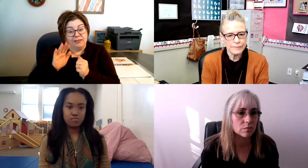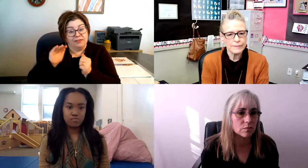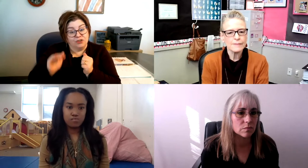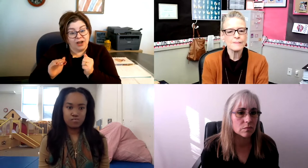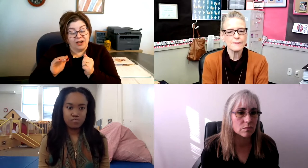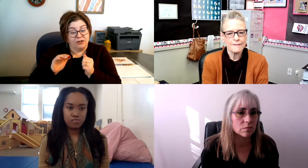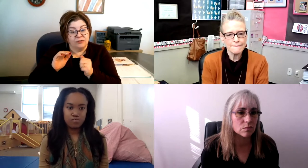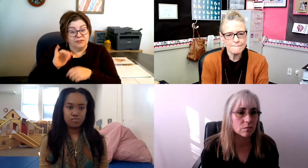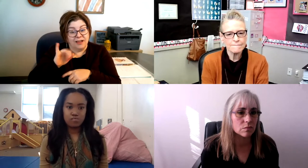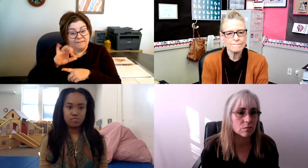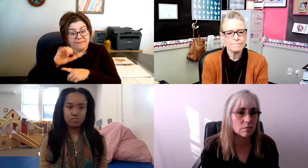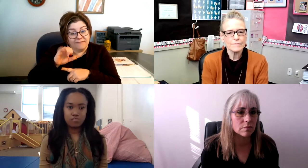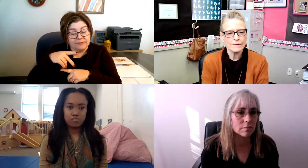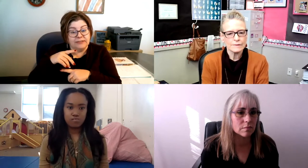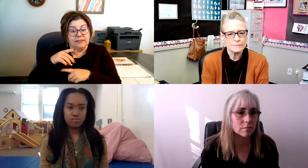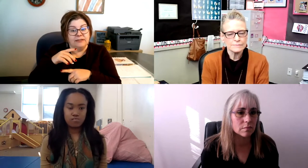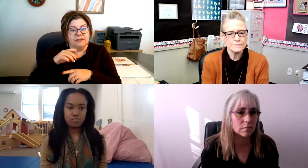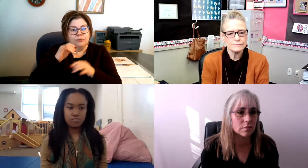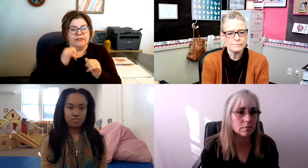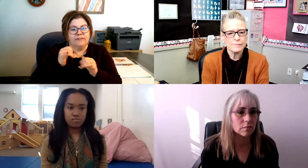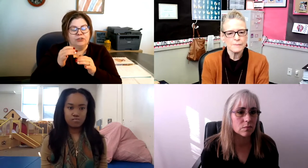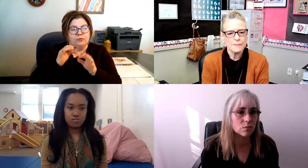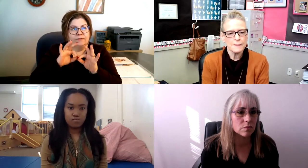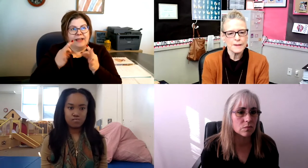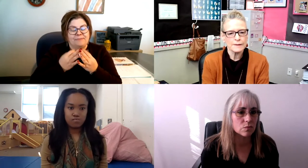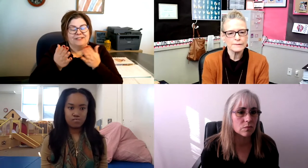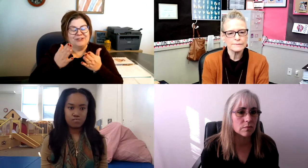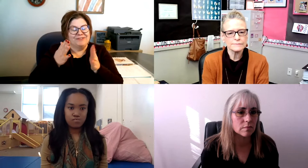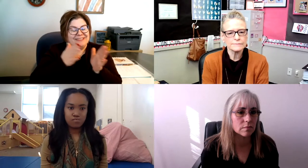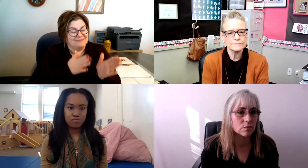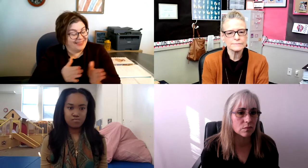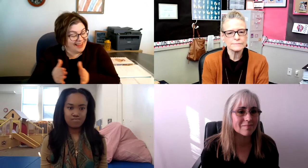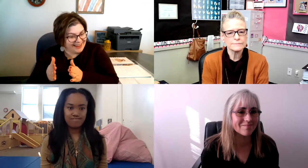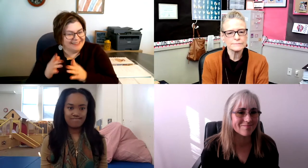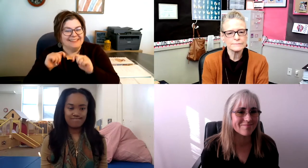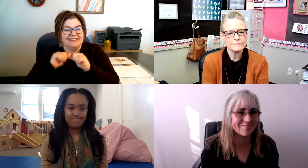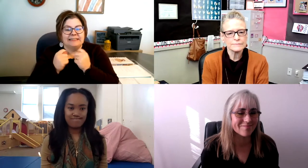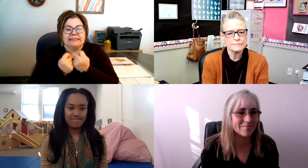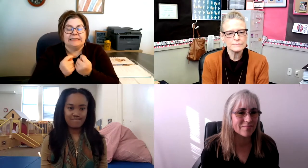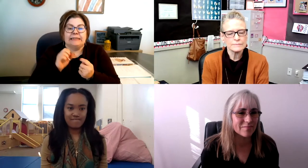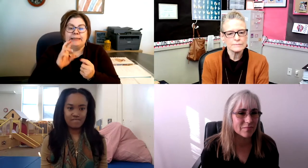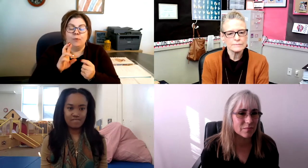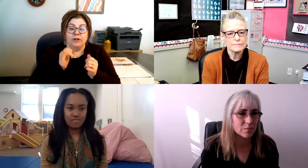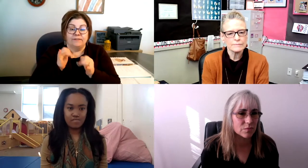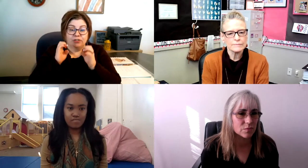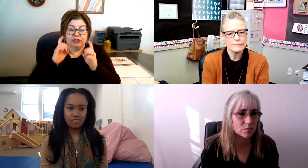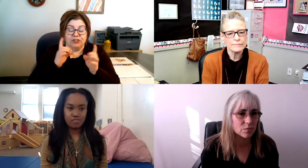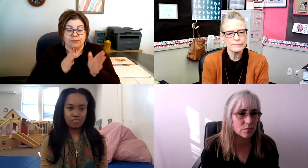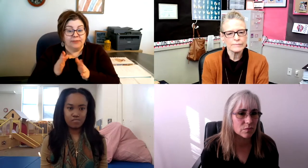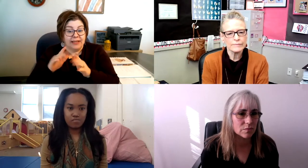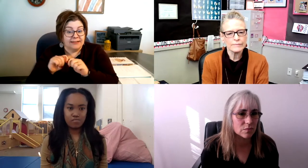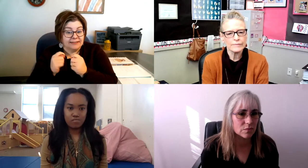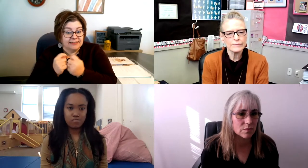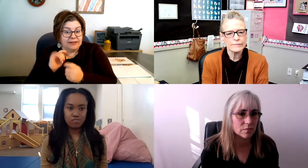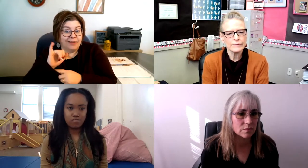but going to school with their child, the individual service plan for the families,